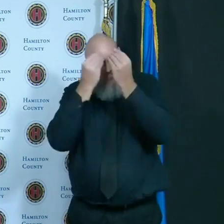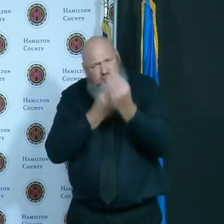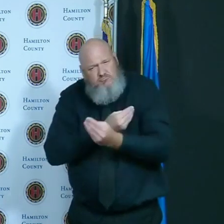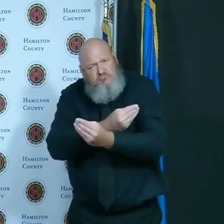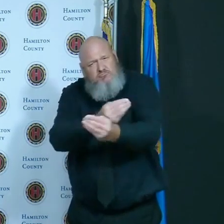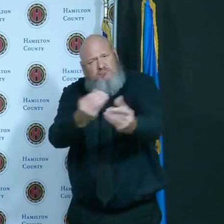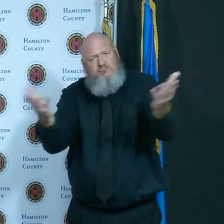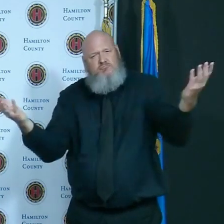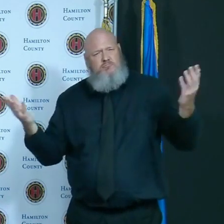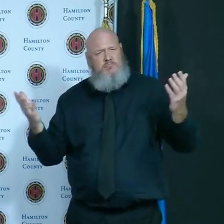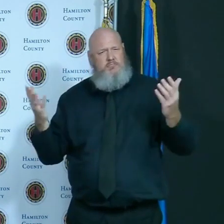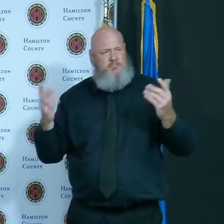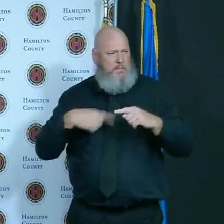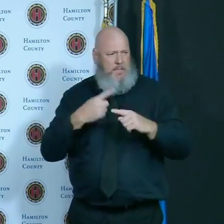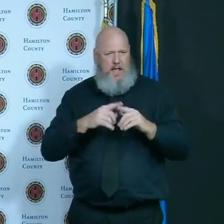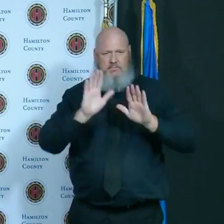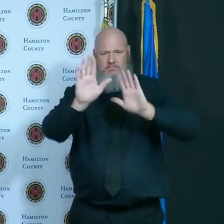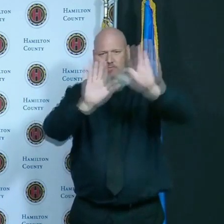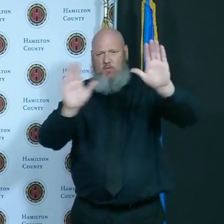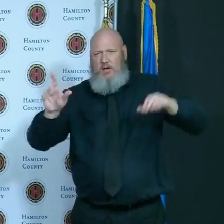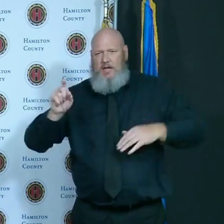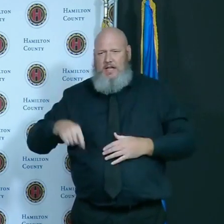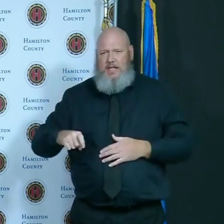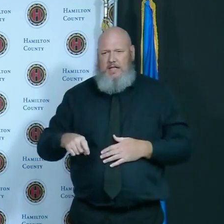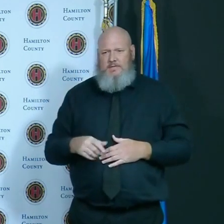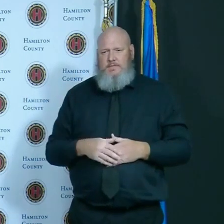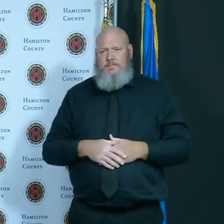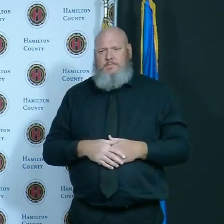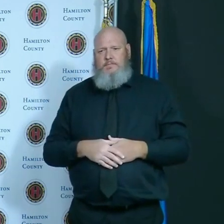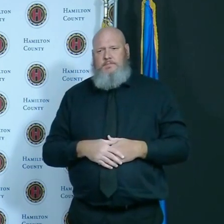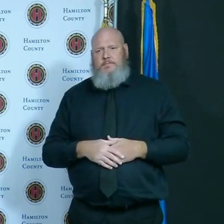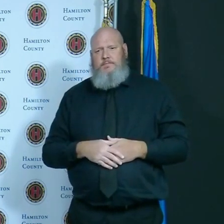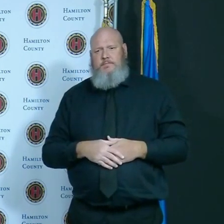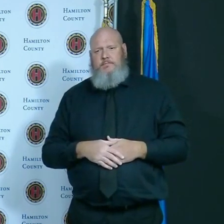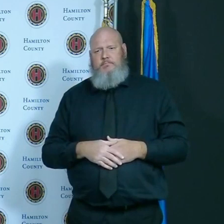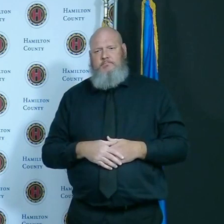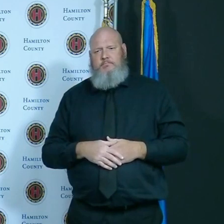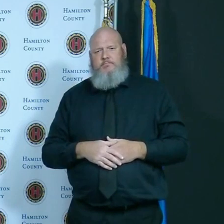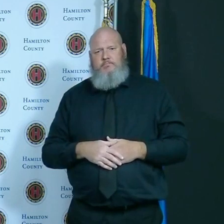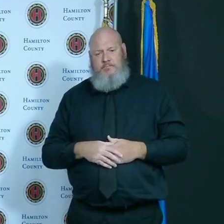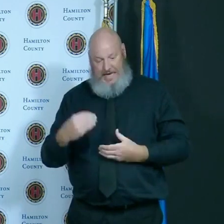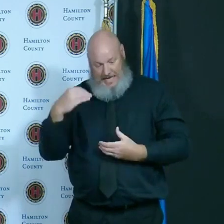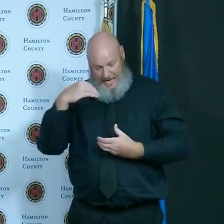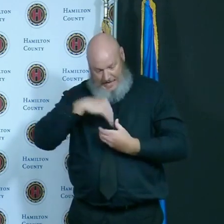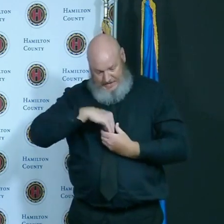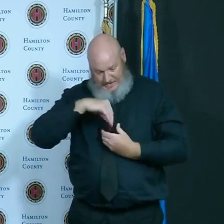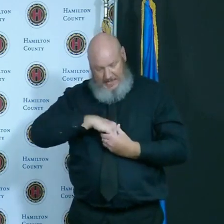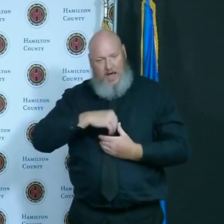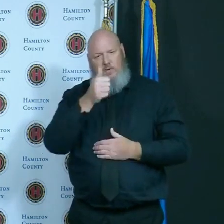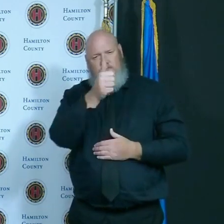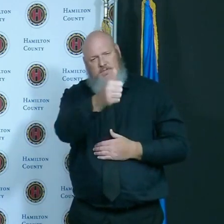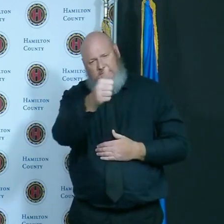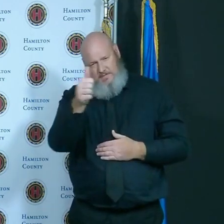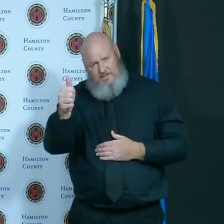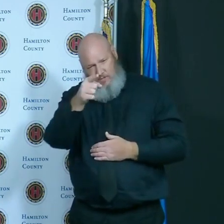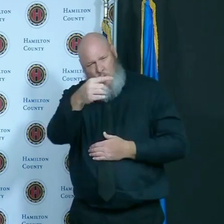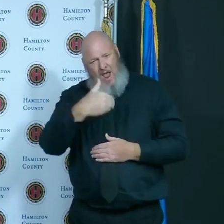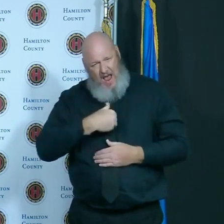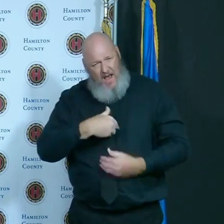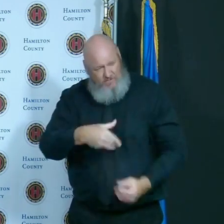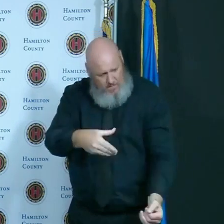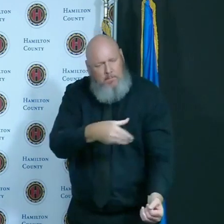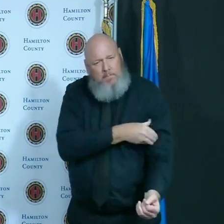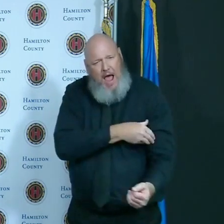Learn how powerful you are through this process. My hope is that by the end of